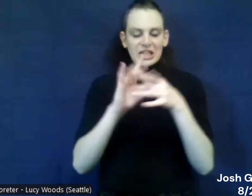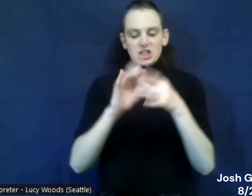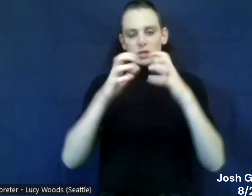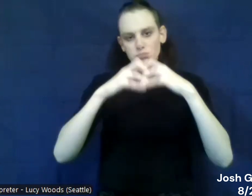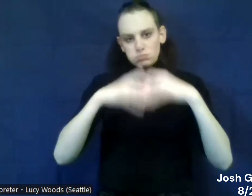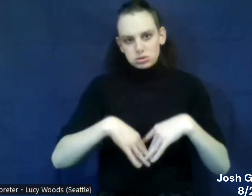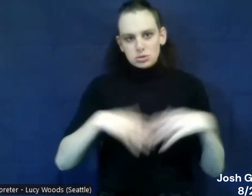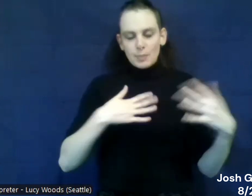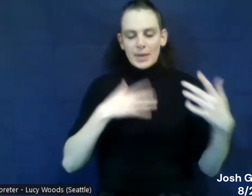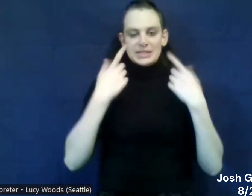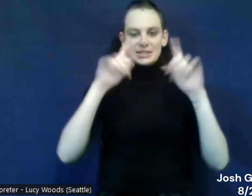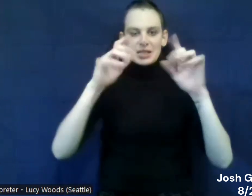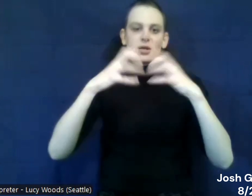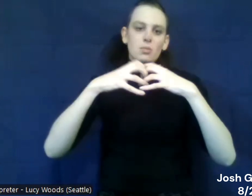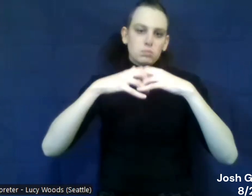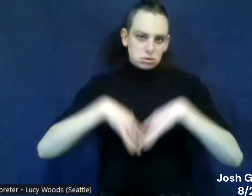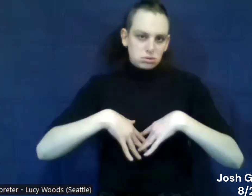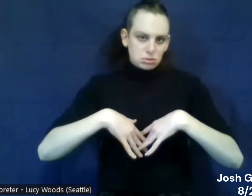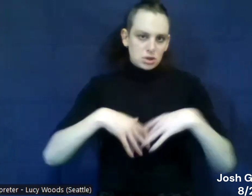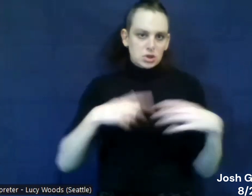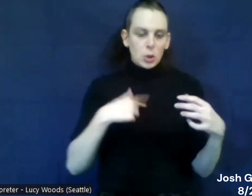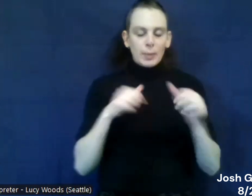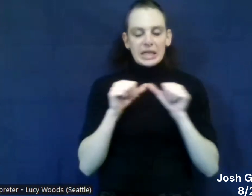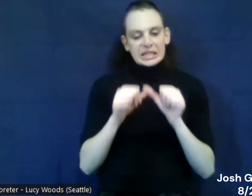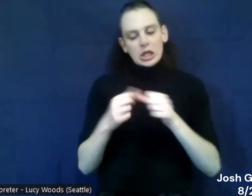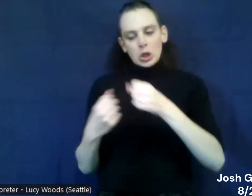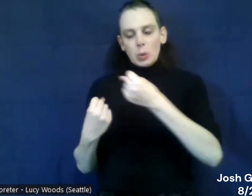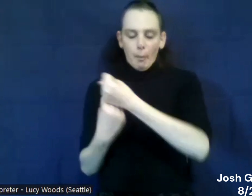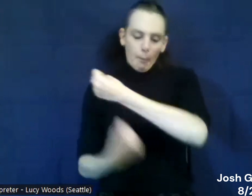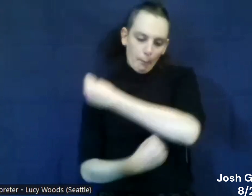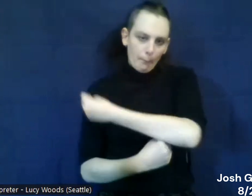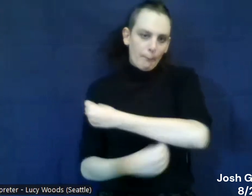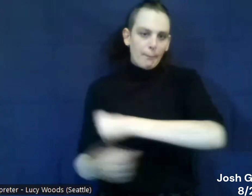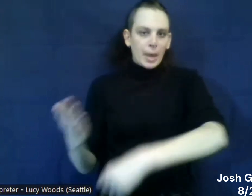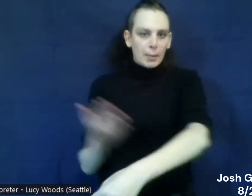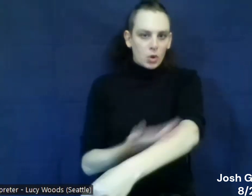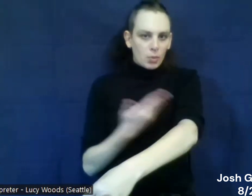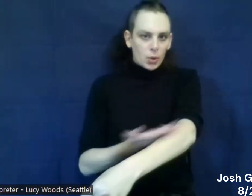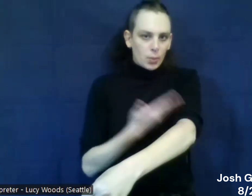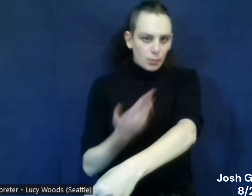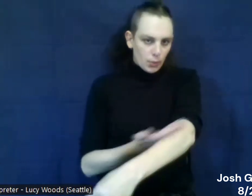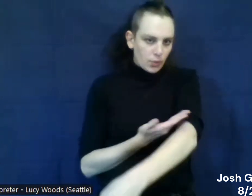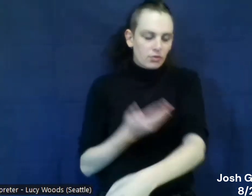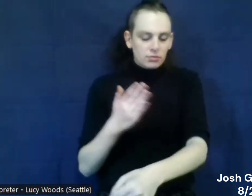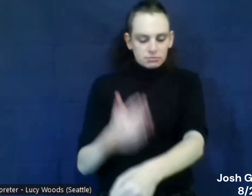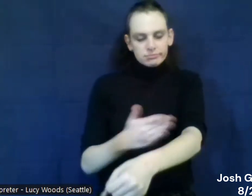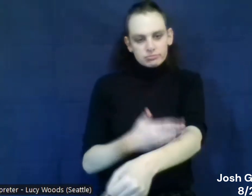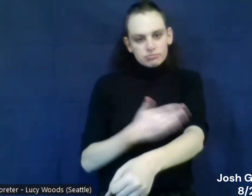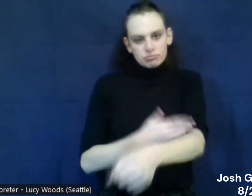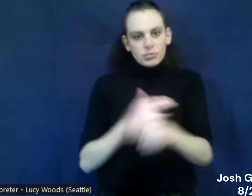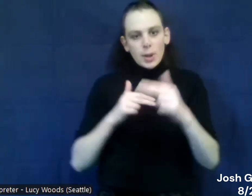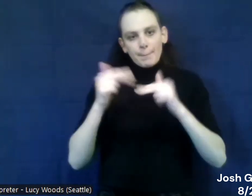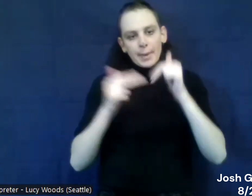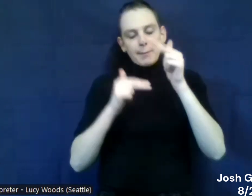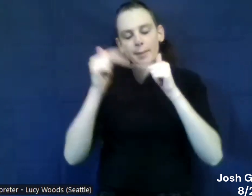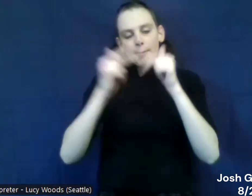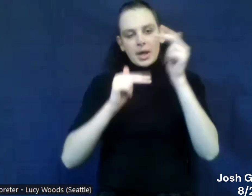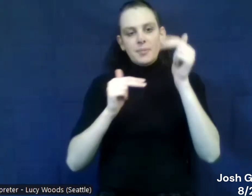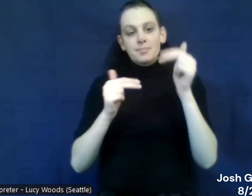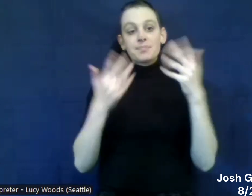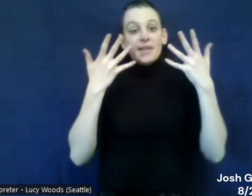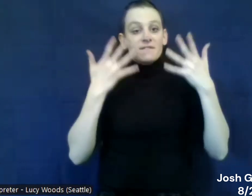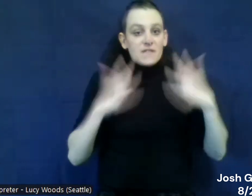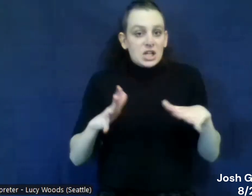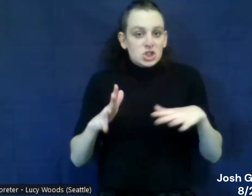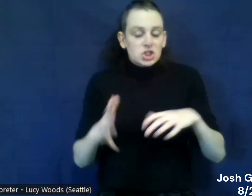apart. And so I continue to work on that foundation. I continue to refine it, support it, build upon it. And then I build